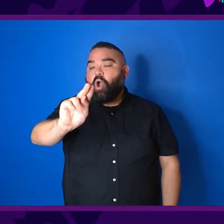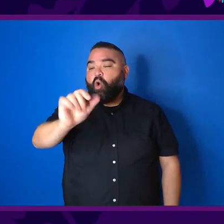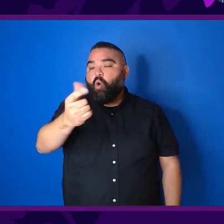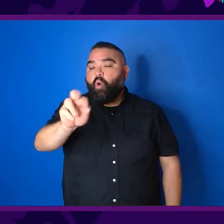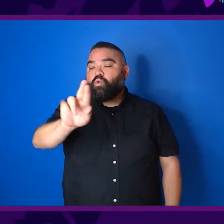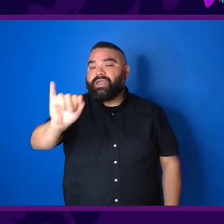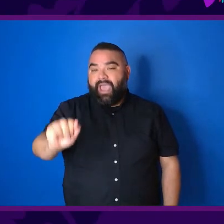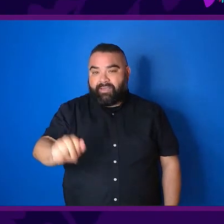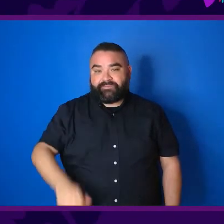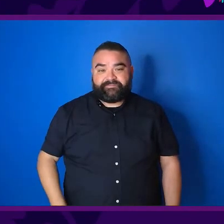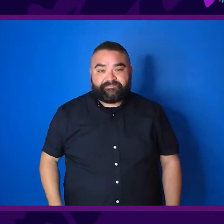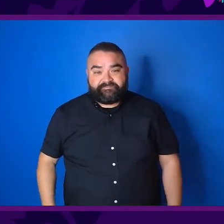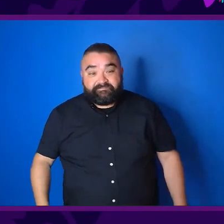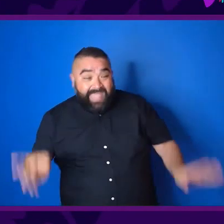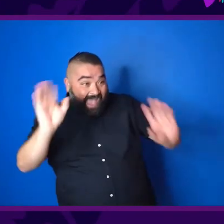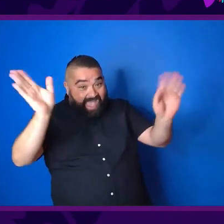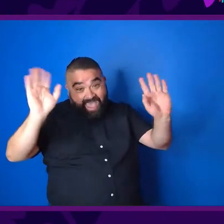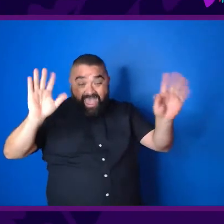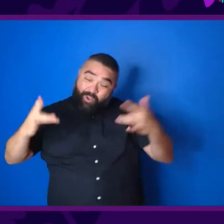What's